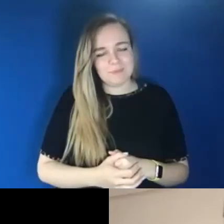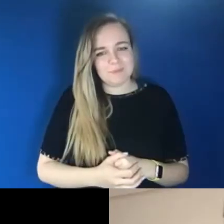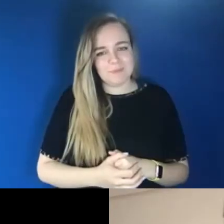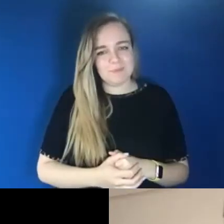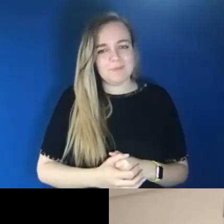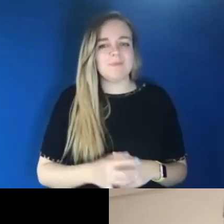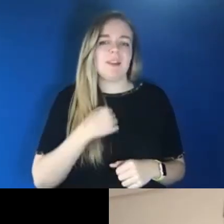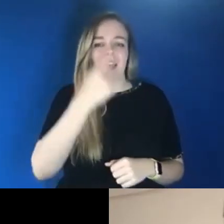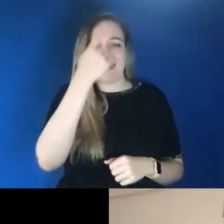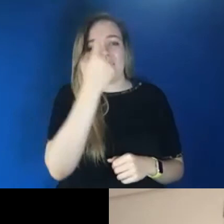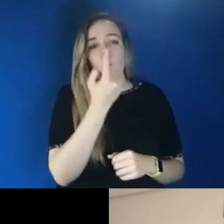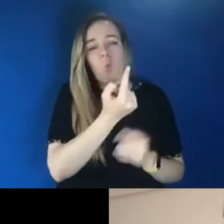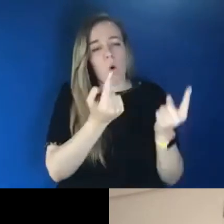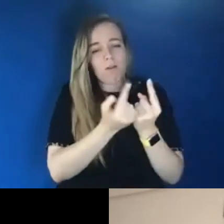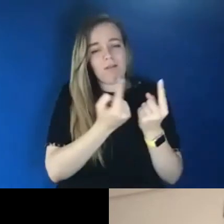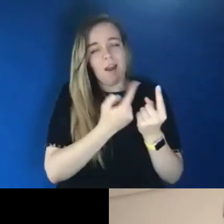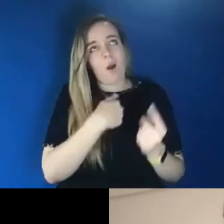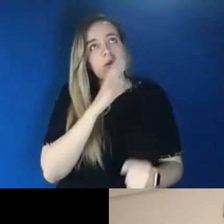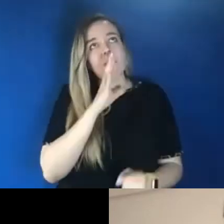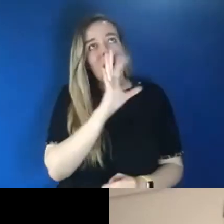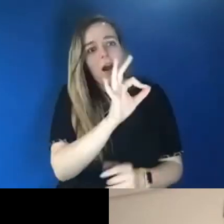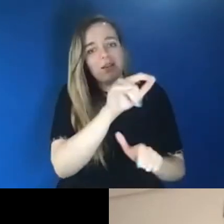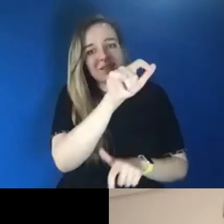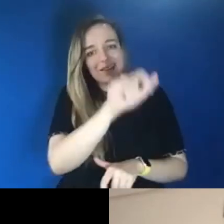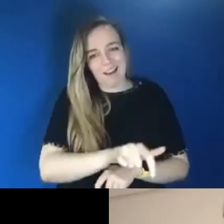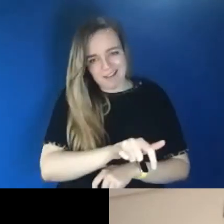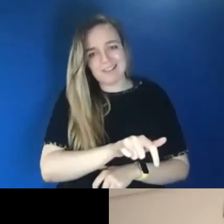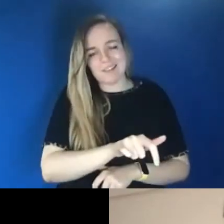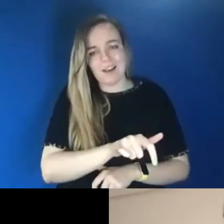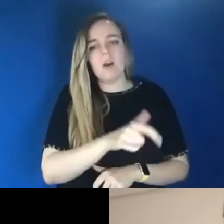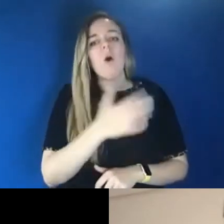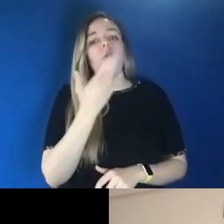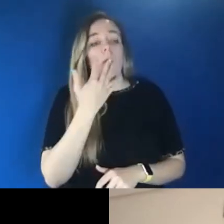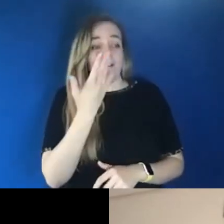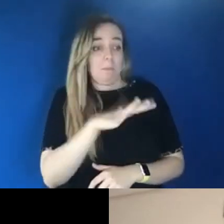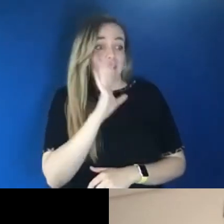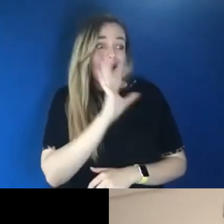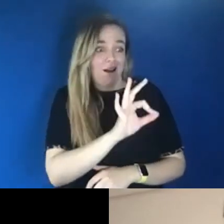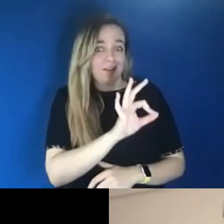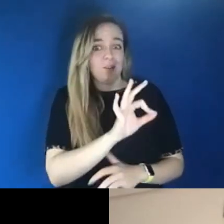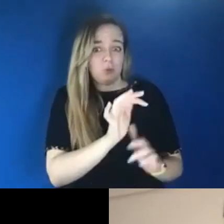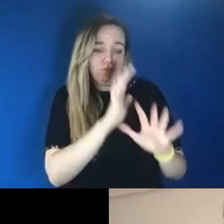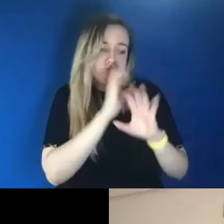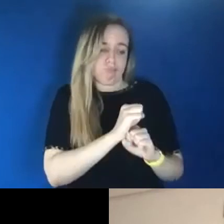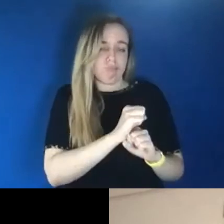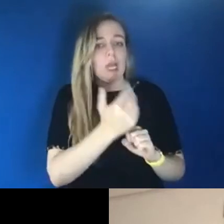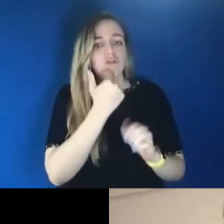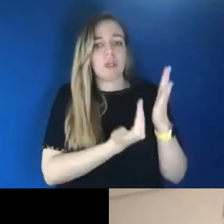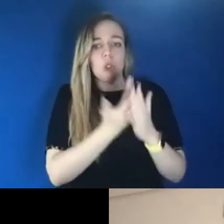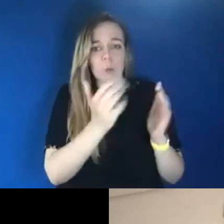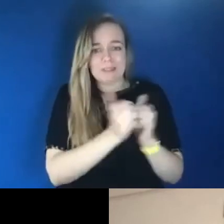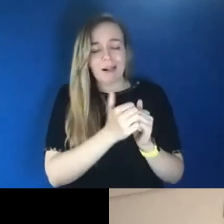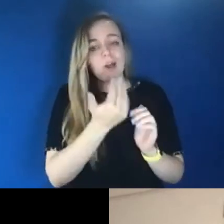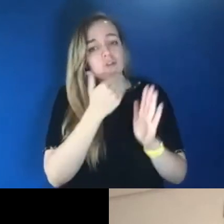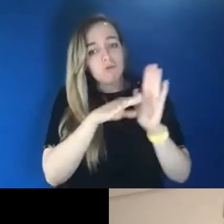I think the one thing I would ask a candidate, you know, once you've asked them to commit to Green New Deal and the green recovery, I would